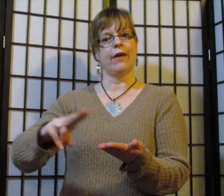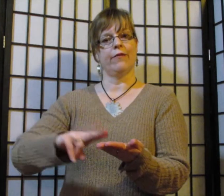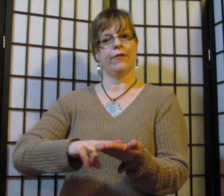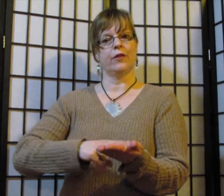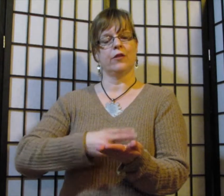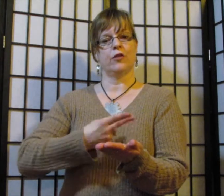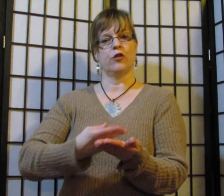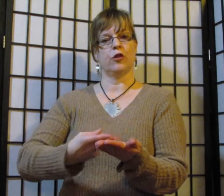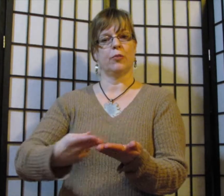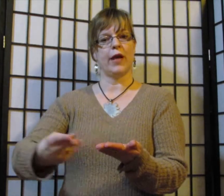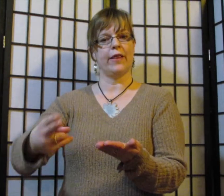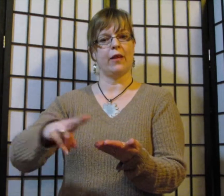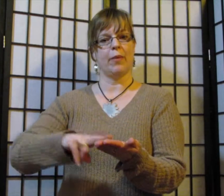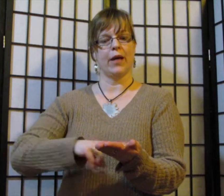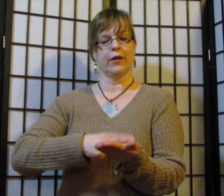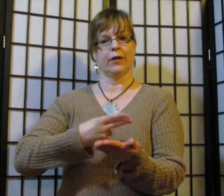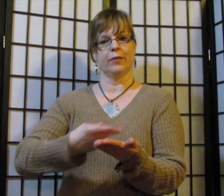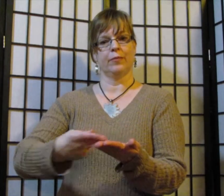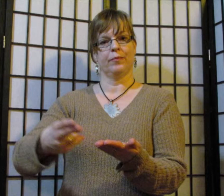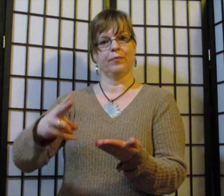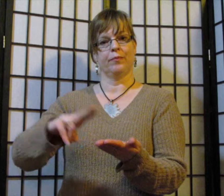knife to spread the butter.